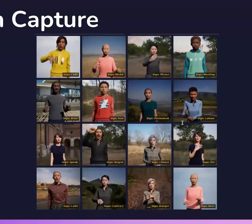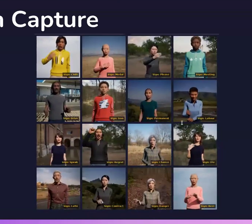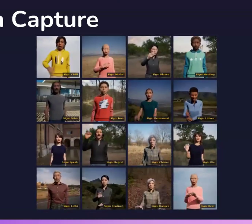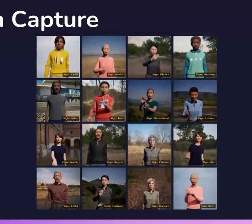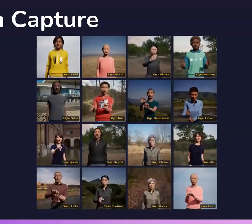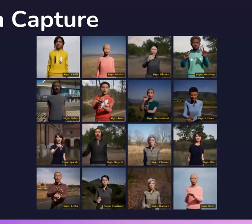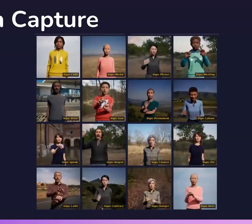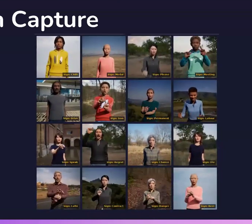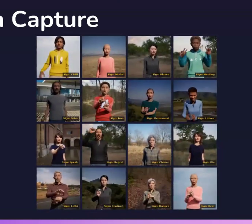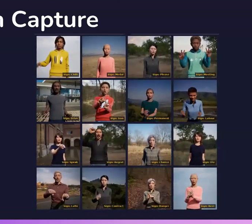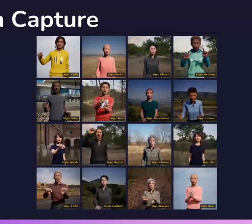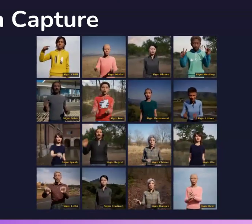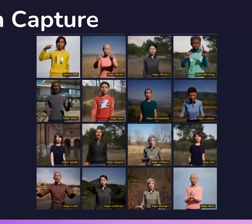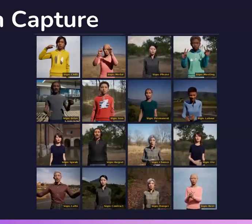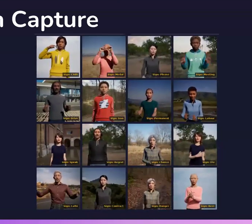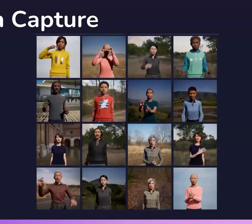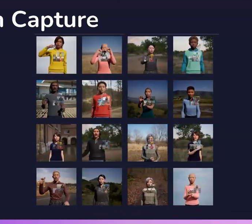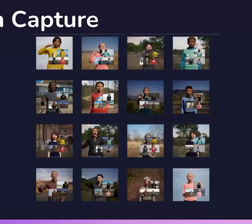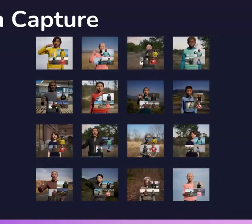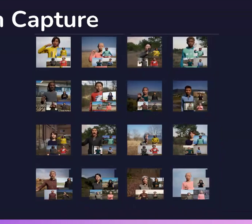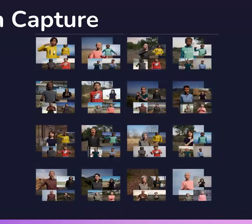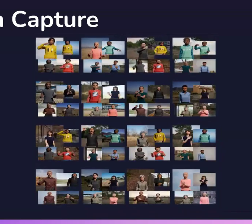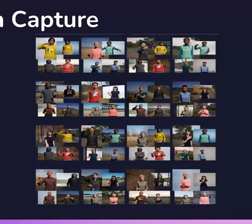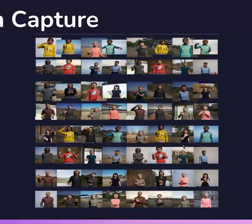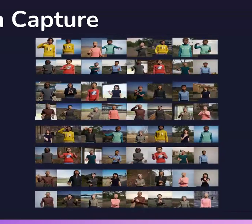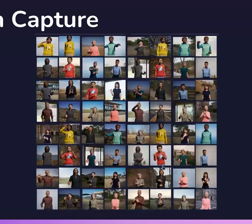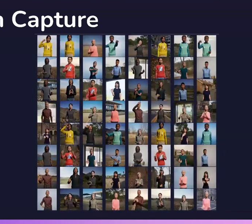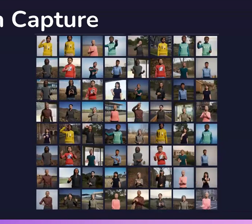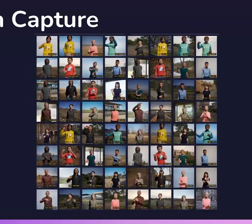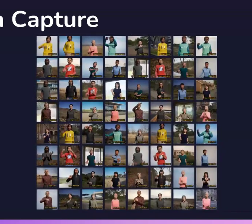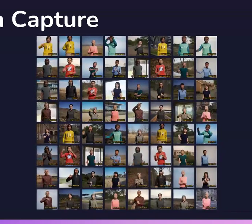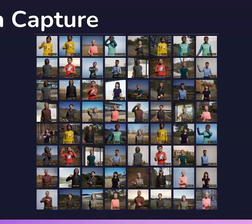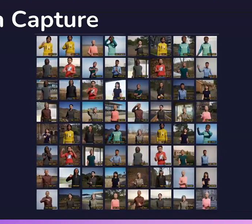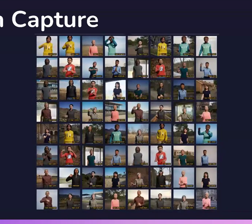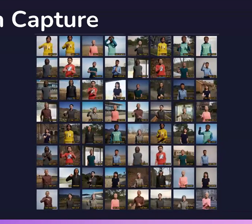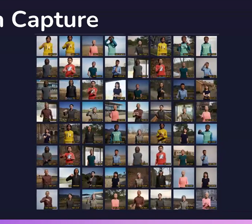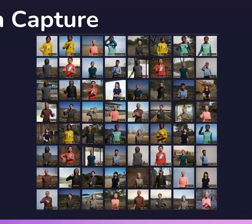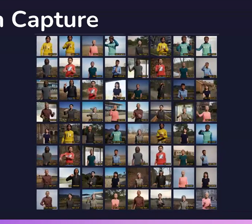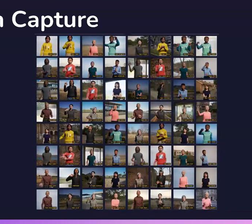data, we can train better sign recognition models.